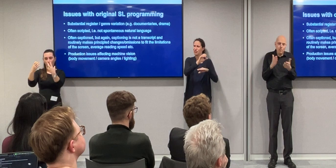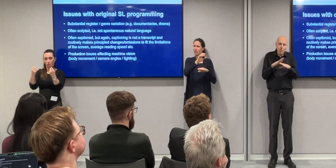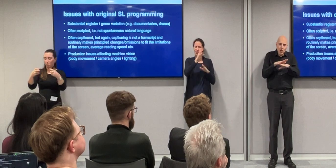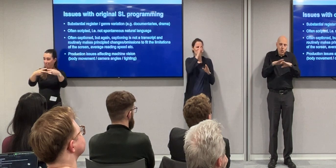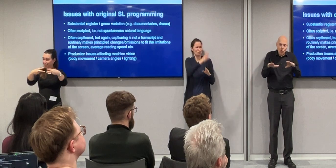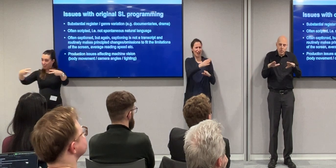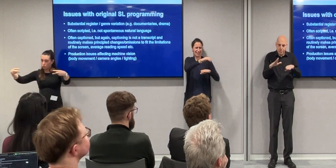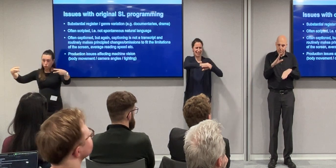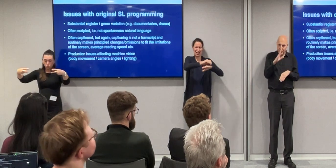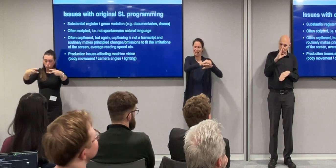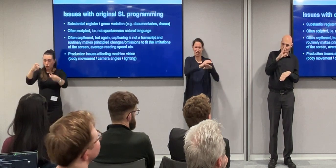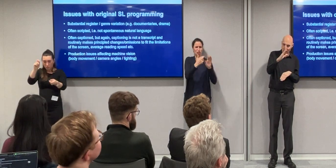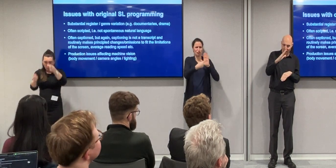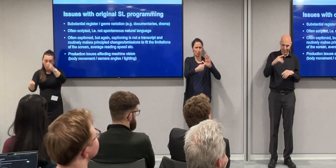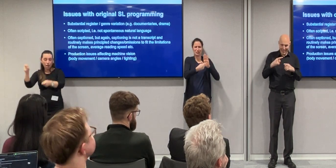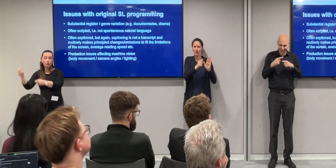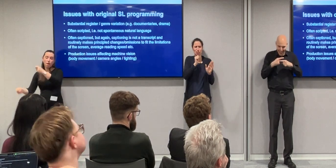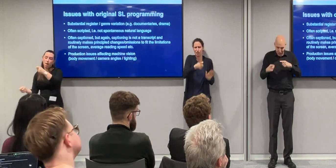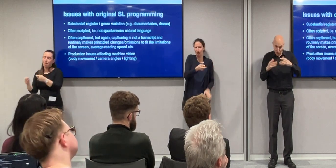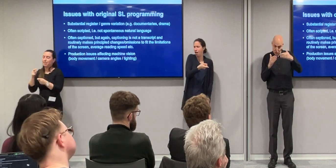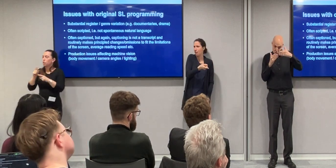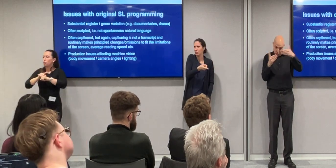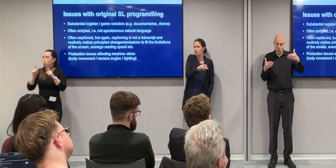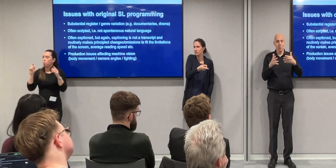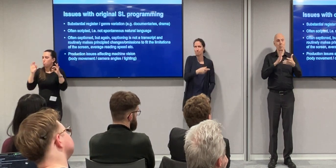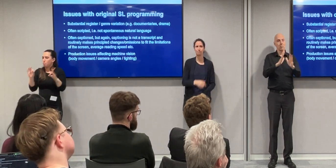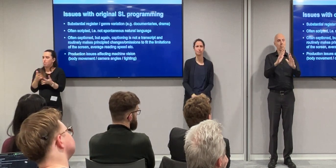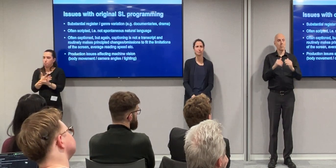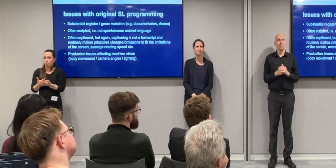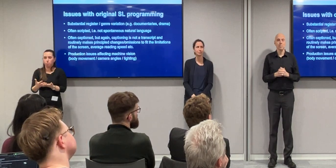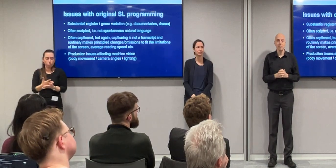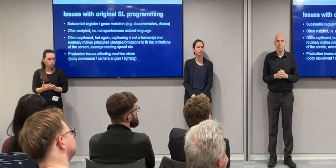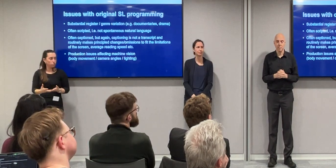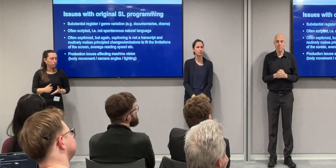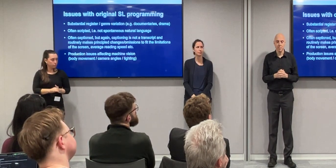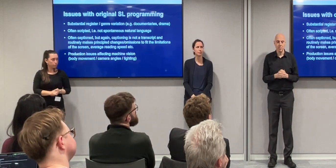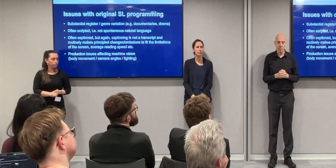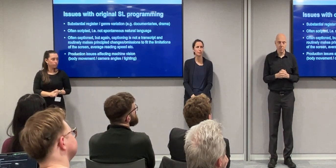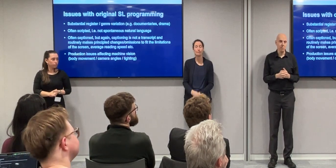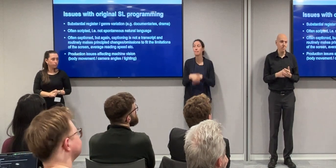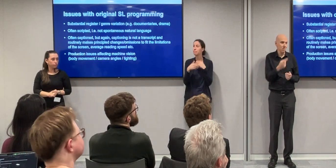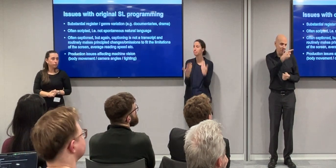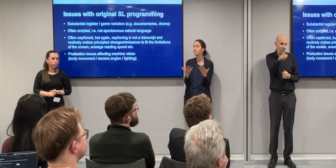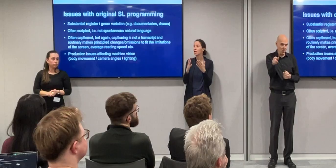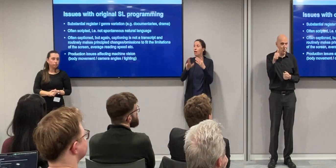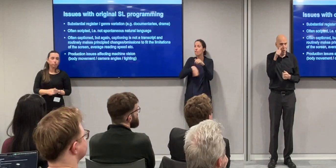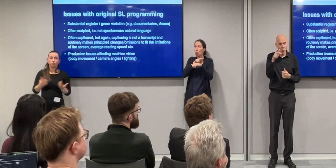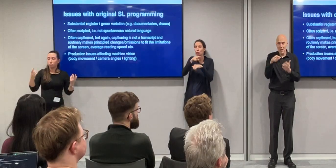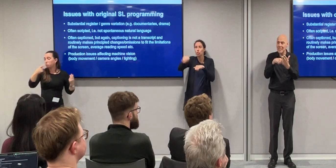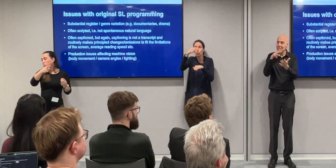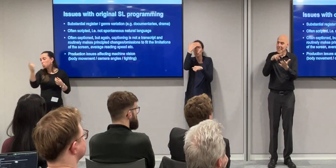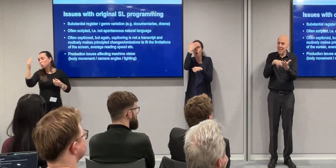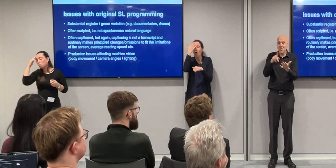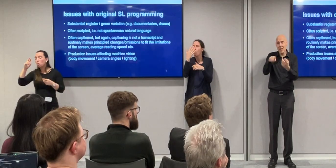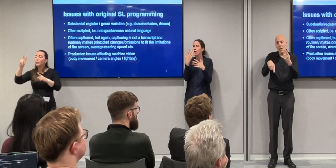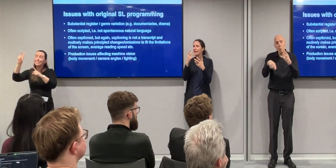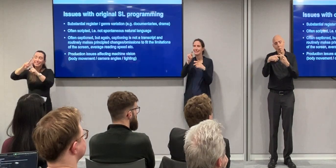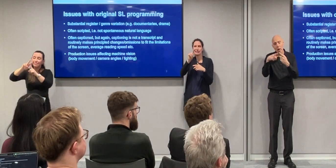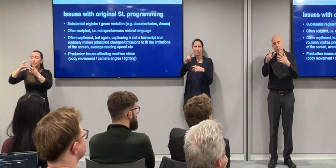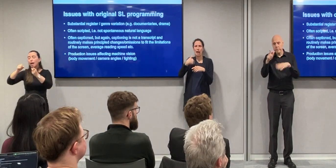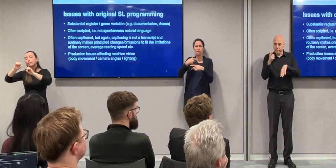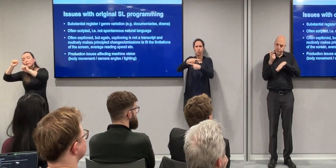with a direct English representation of what was being said. And then, of course, as you know, TV shows may have all kinds of production